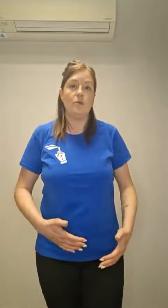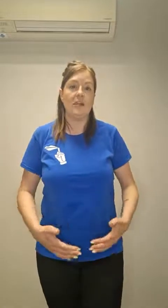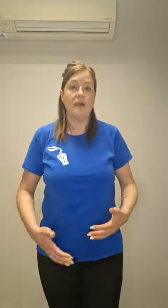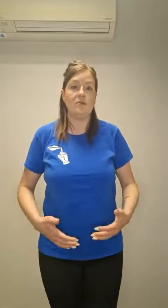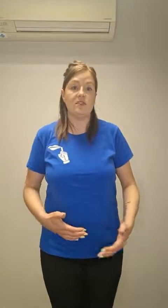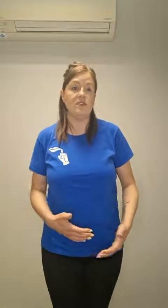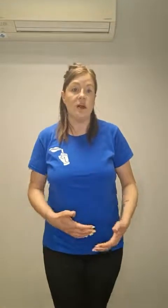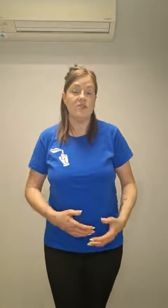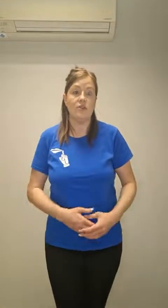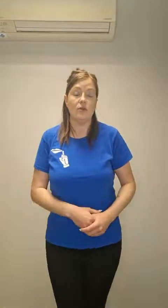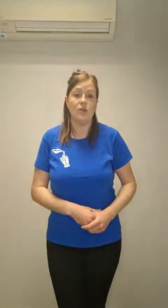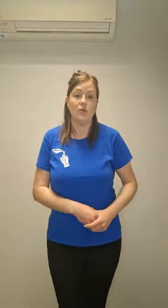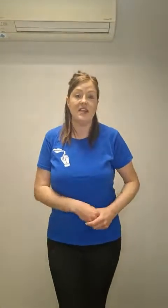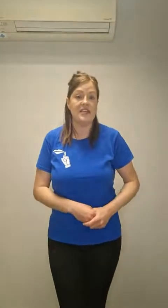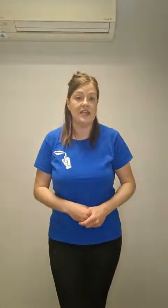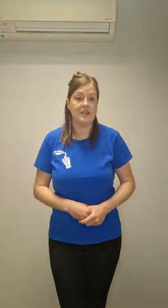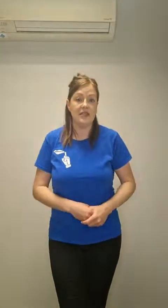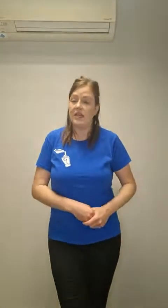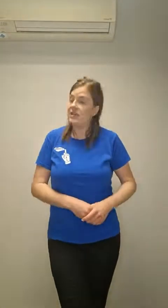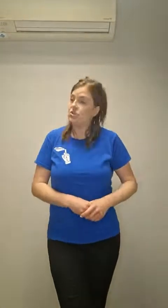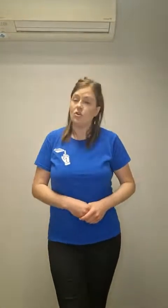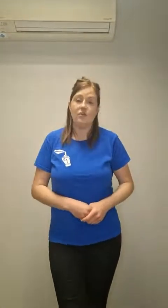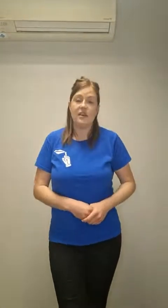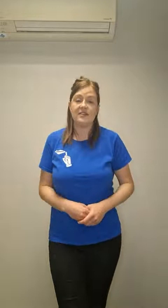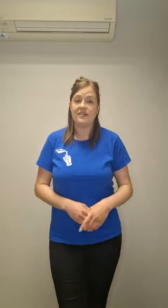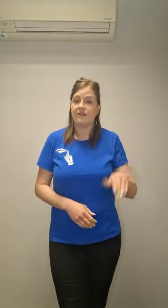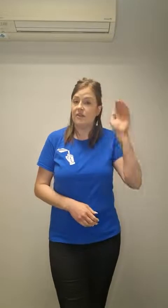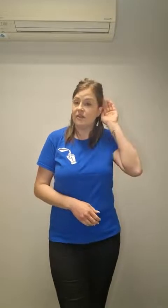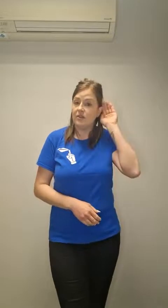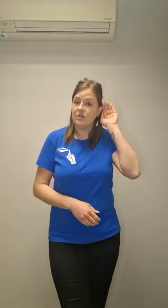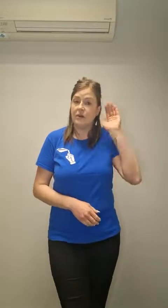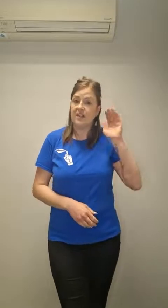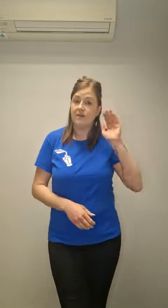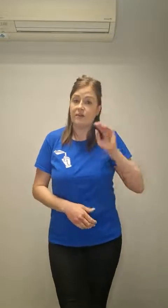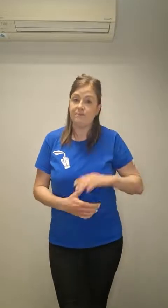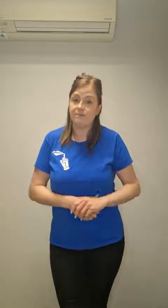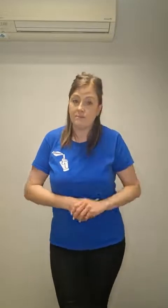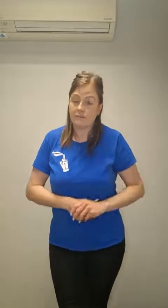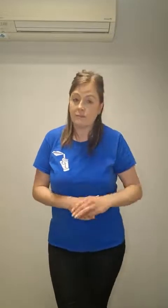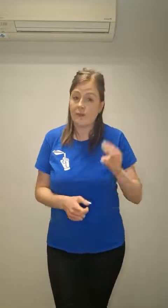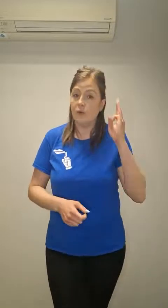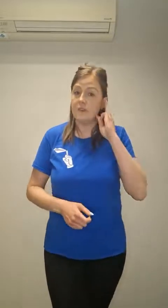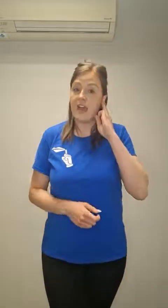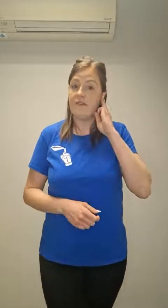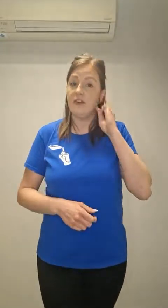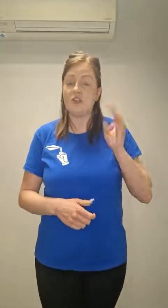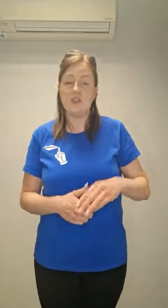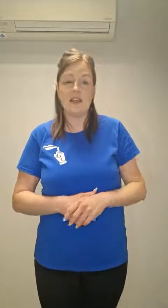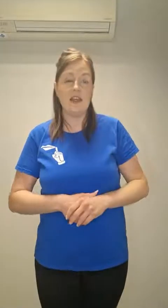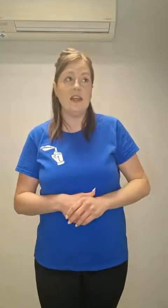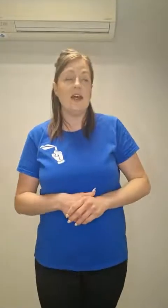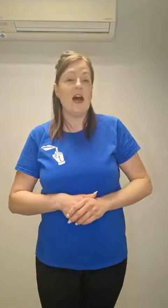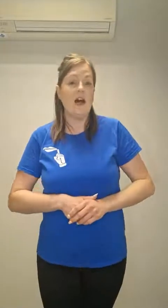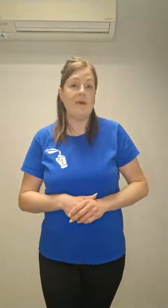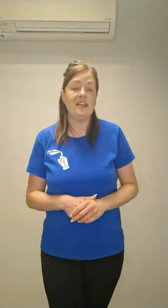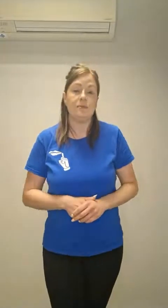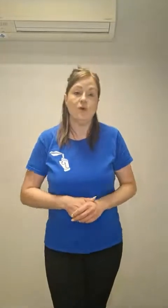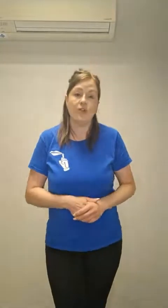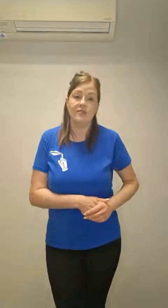able to sign to those who need it. It's not necessarily for those who are deaf, or deaf, I should say. It's more for those that